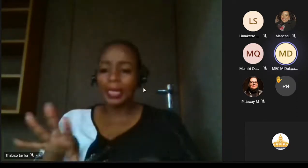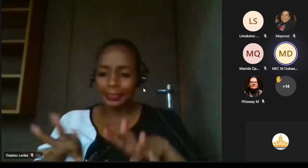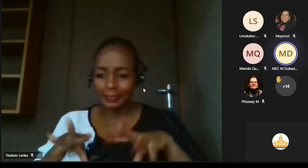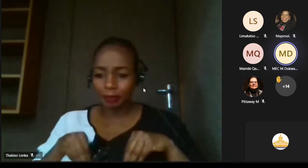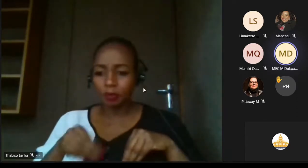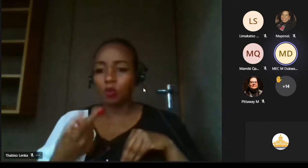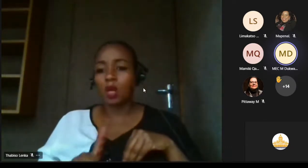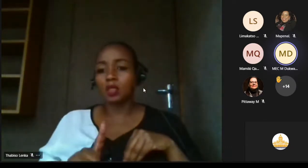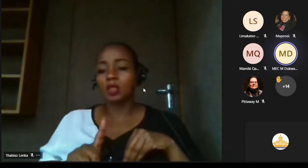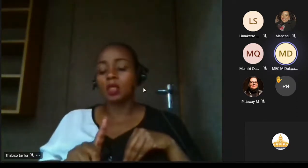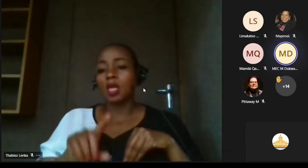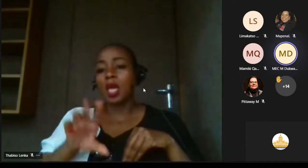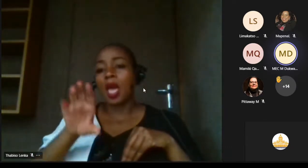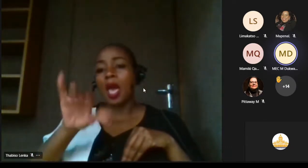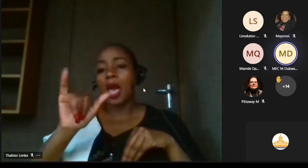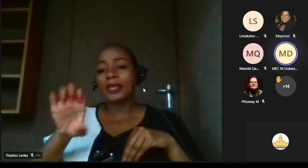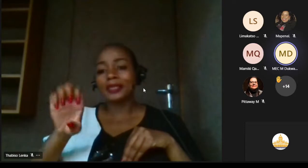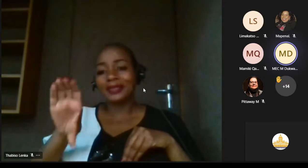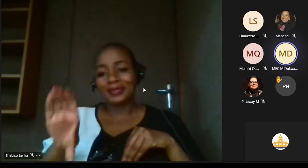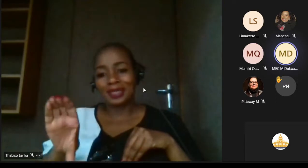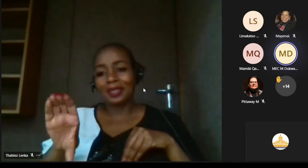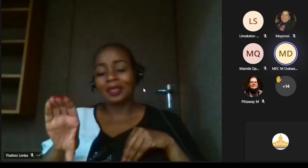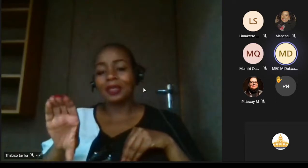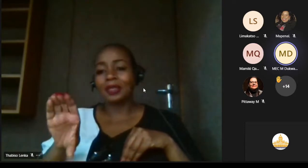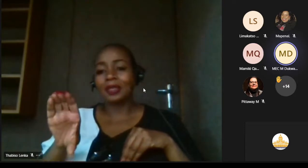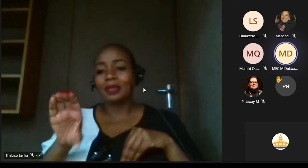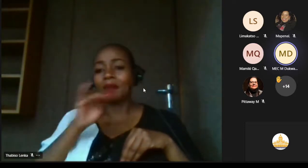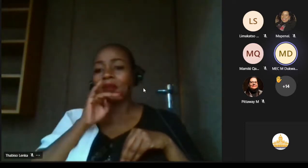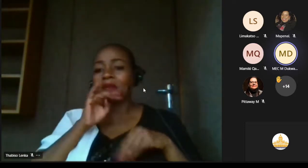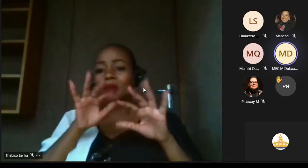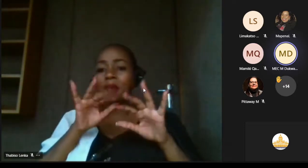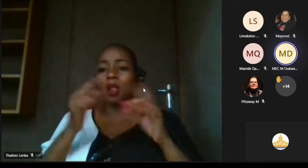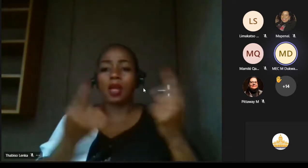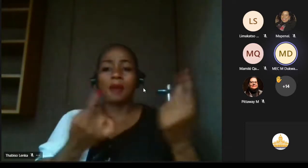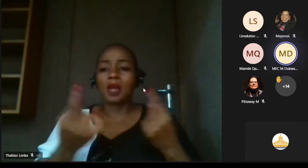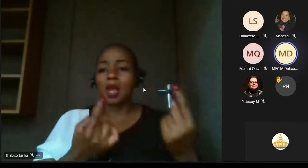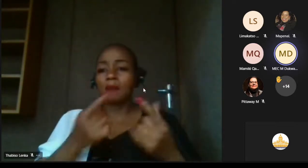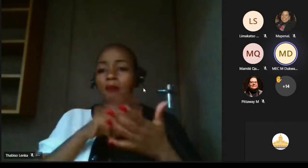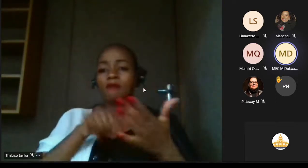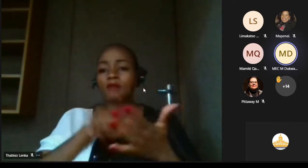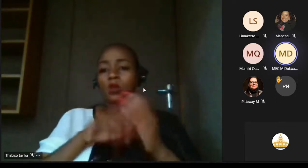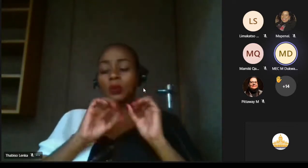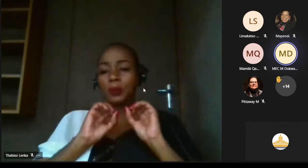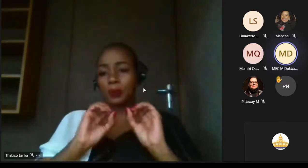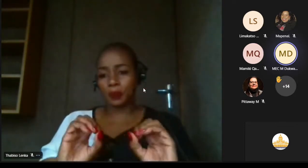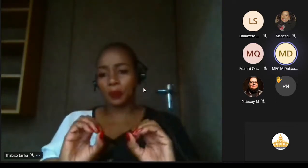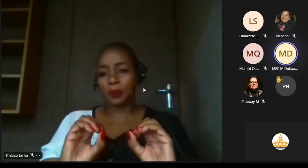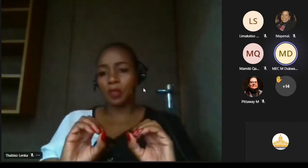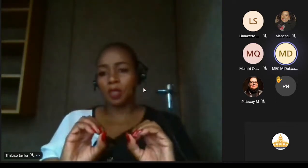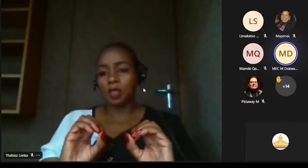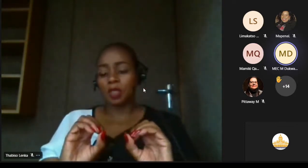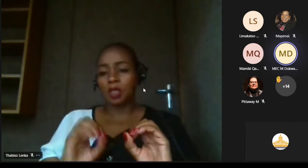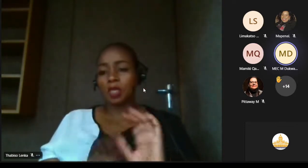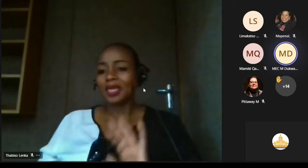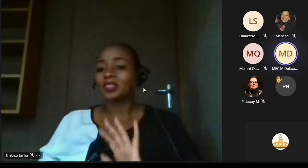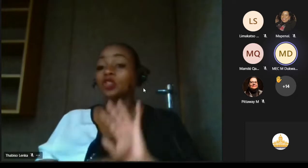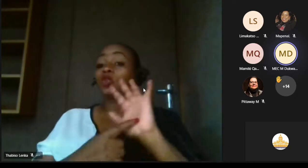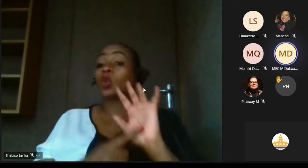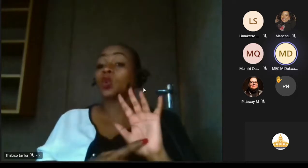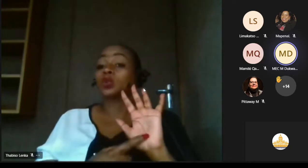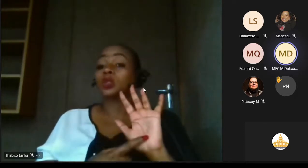electoral support, compounded by the low voter turnout, is an expression of deep-seated frustration